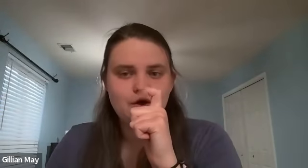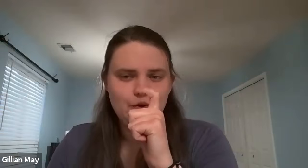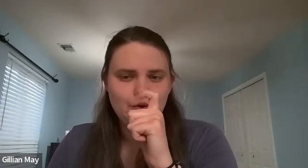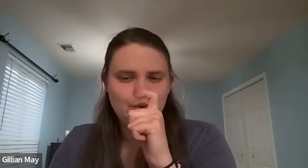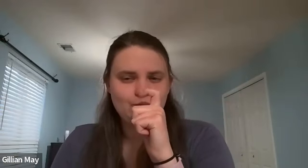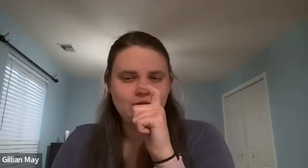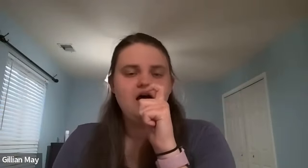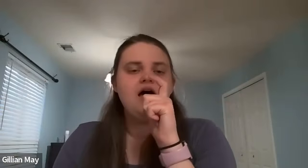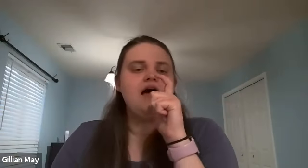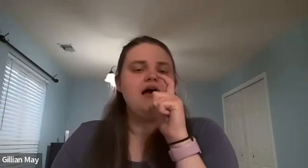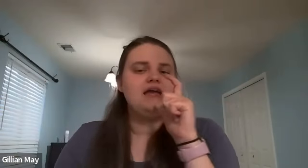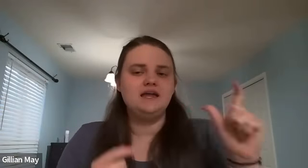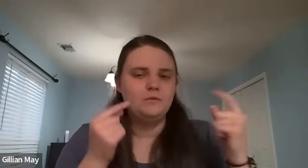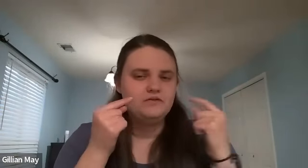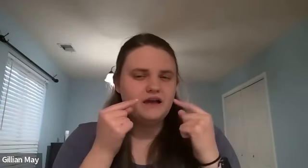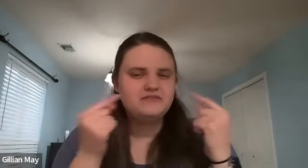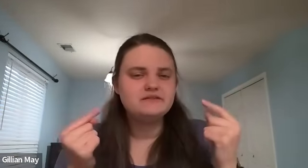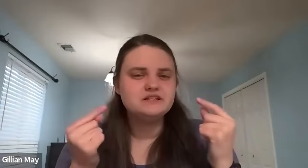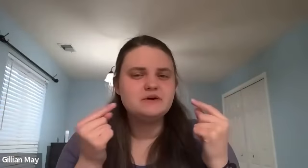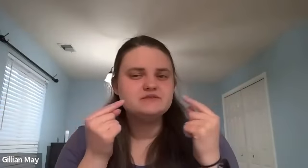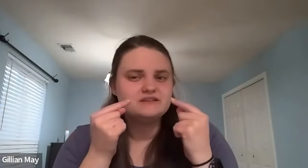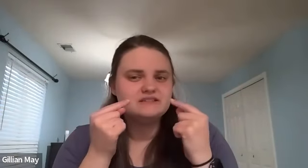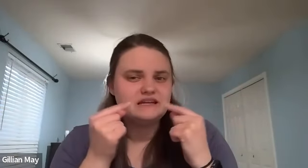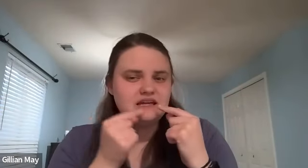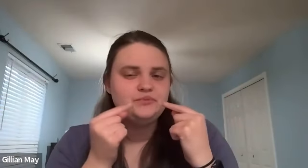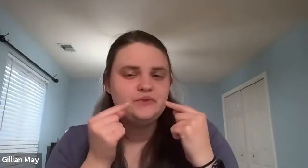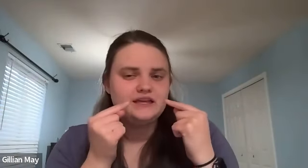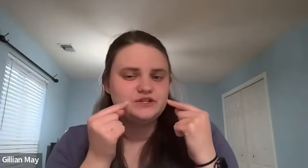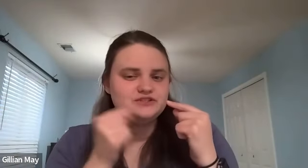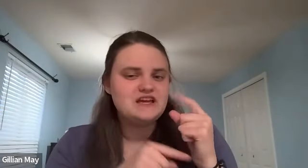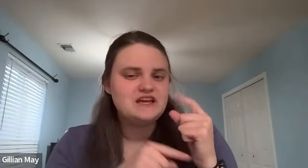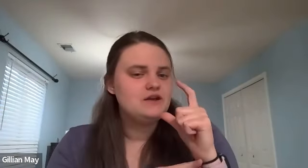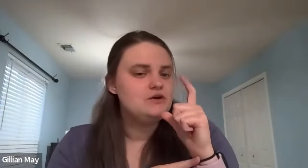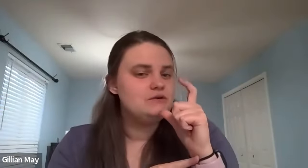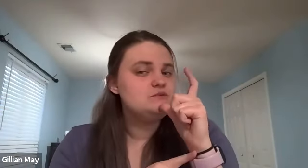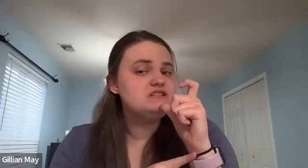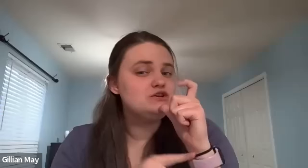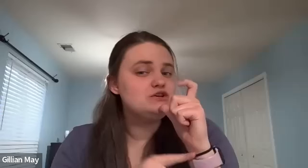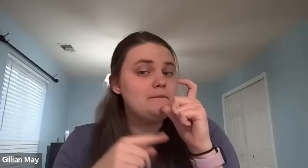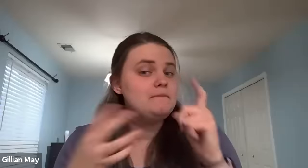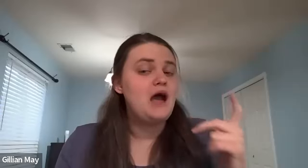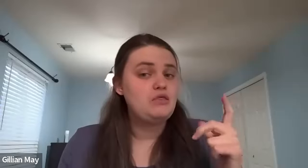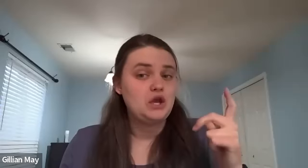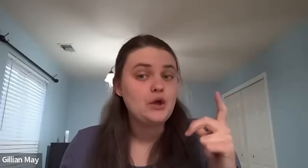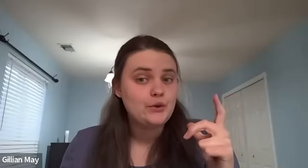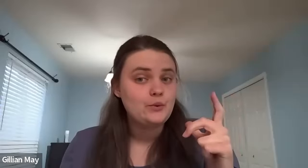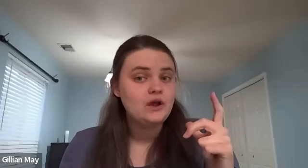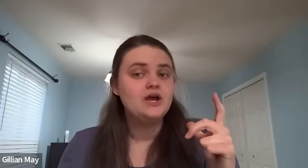who. And one, I think I've talked about this, but I'll say it again, is when you're saying who, it's almost like you're mouthing who.